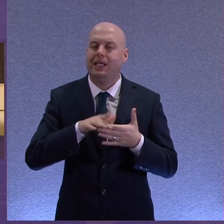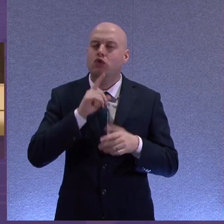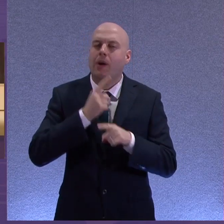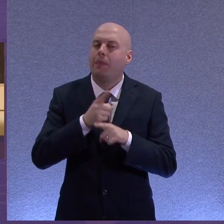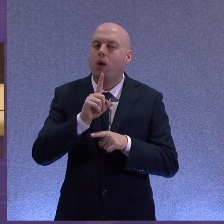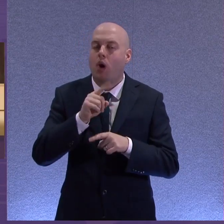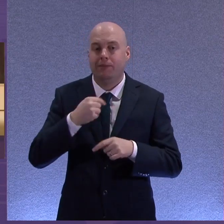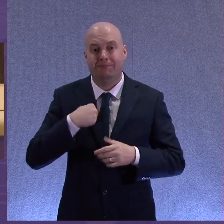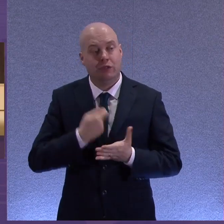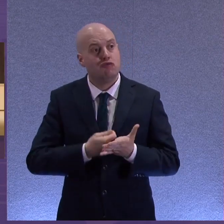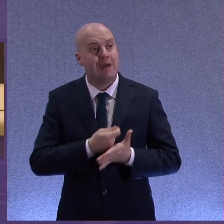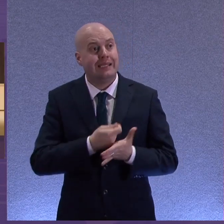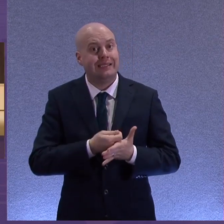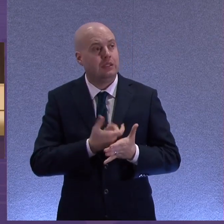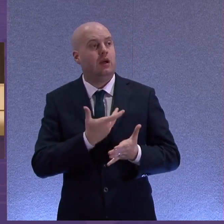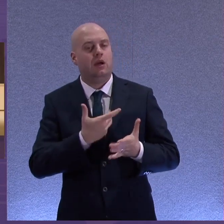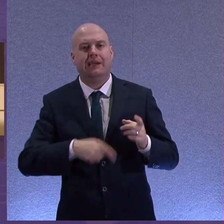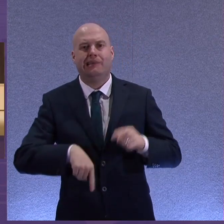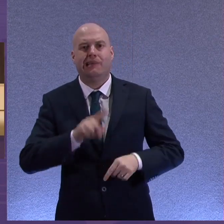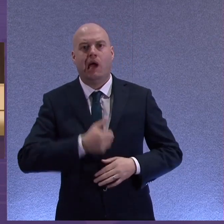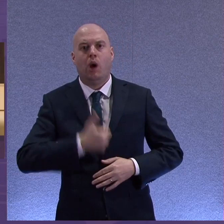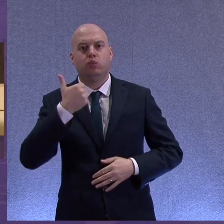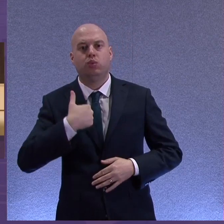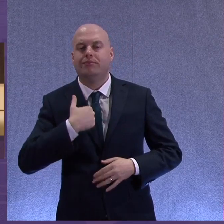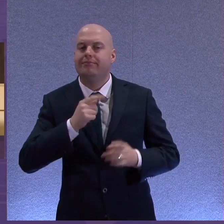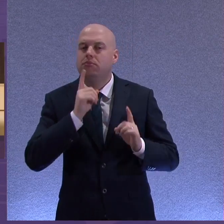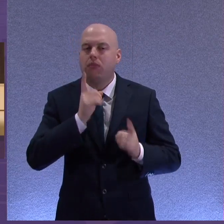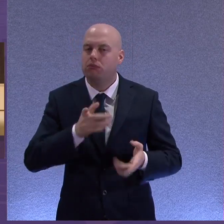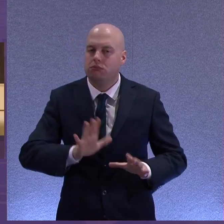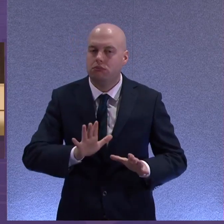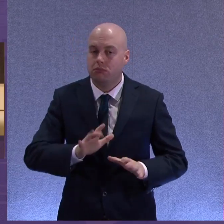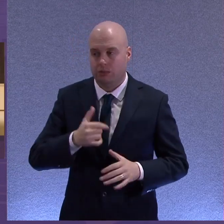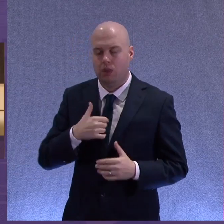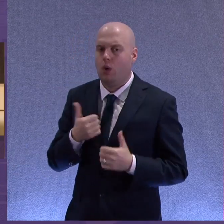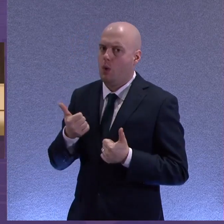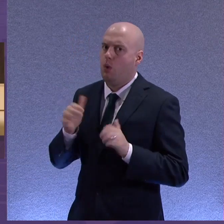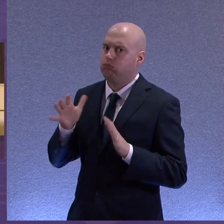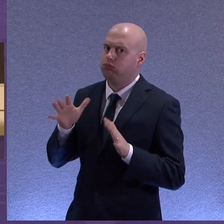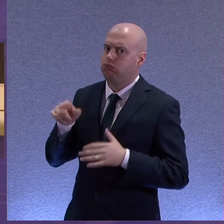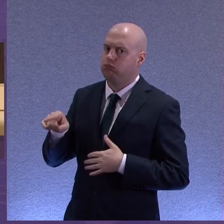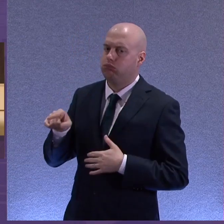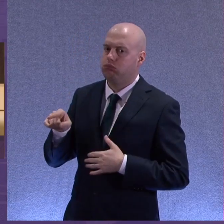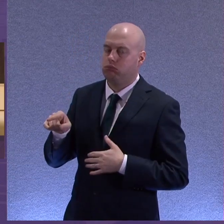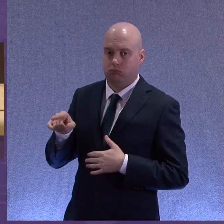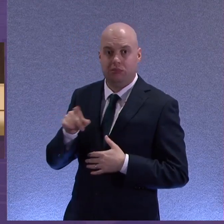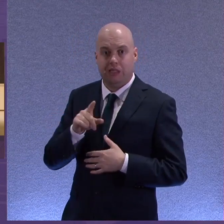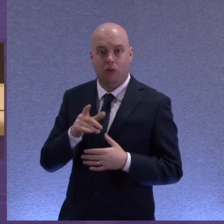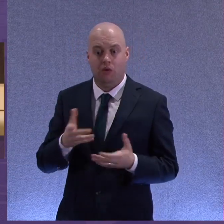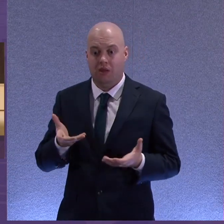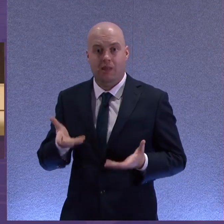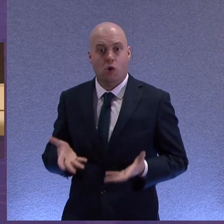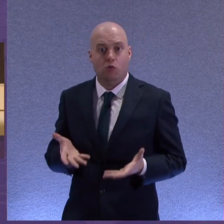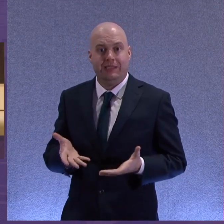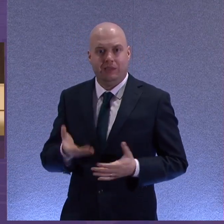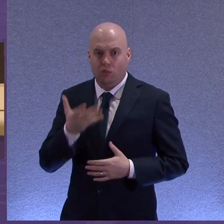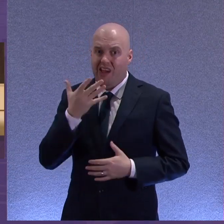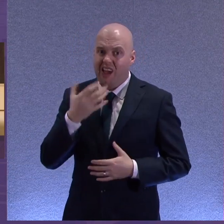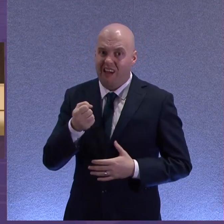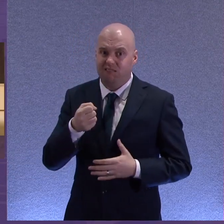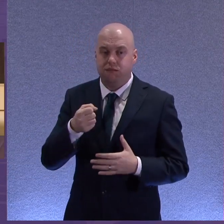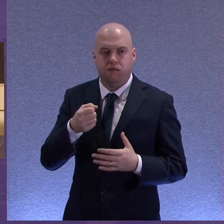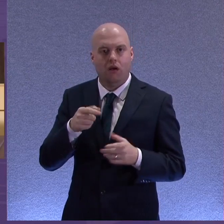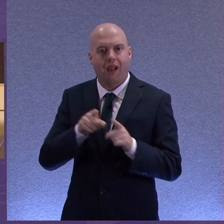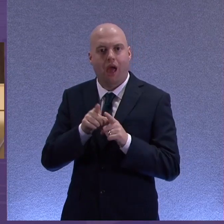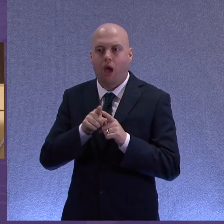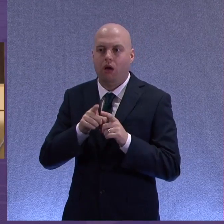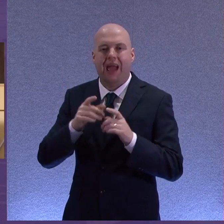Because the one they previously announced was extremely narrow. There are 17 grounds for eviction. We need to remove them all. So will they legislate